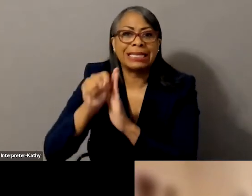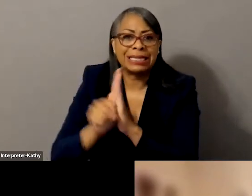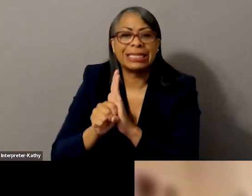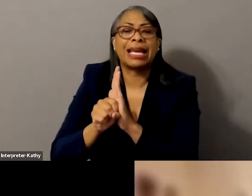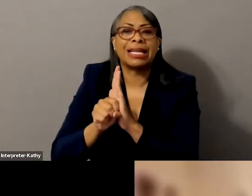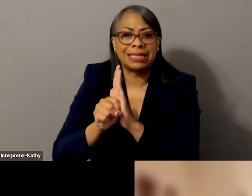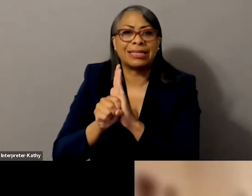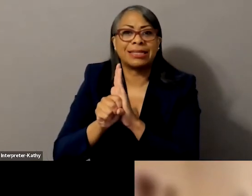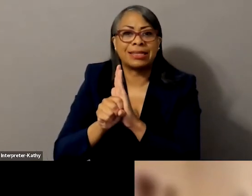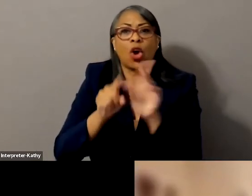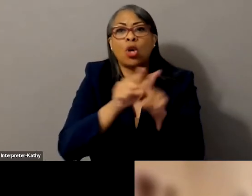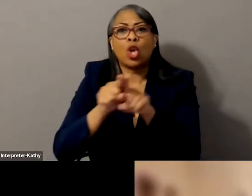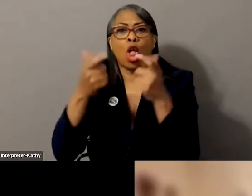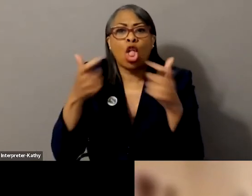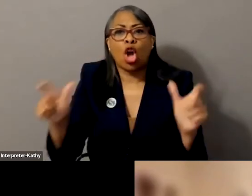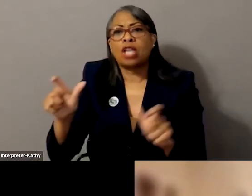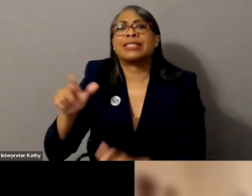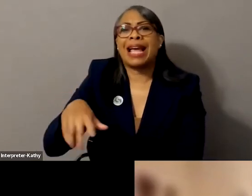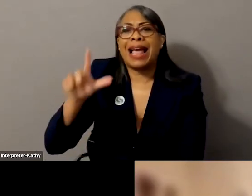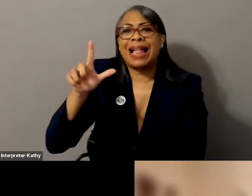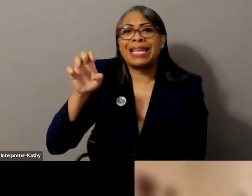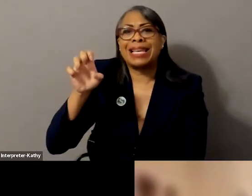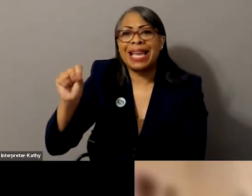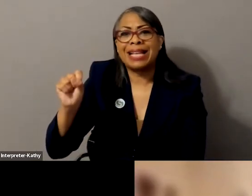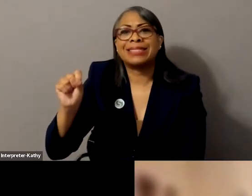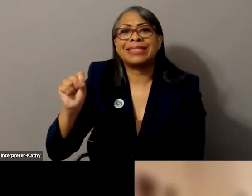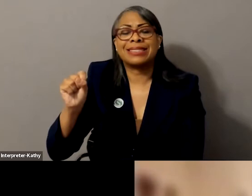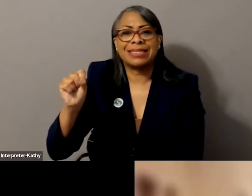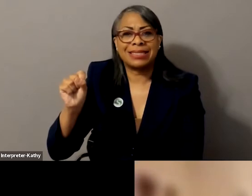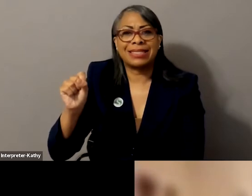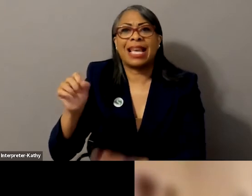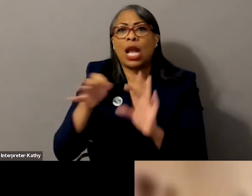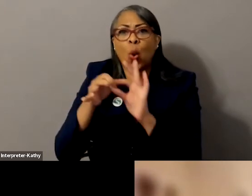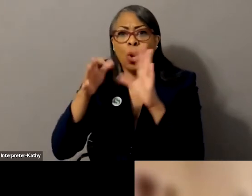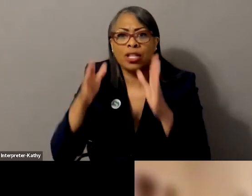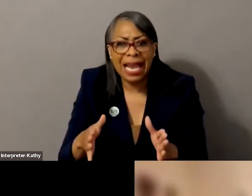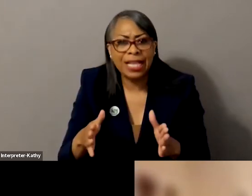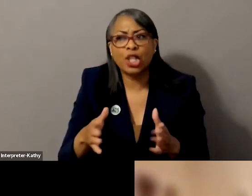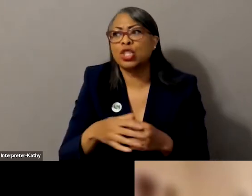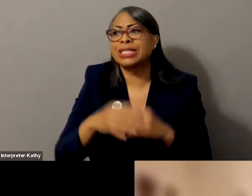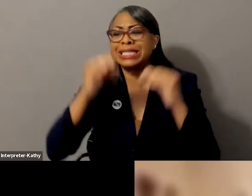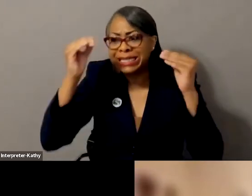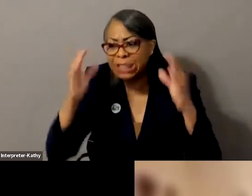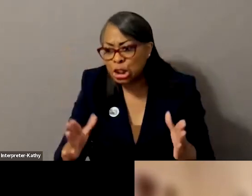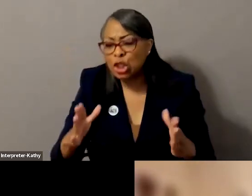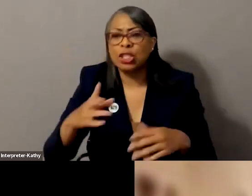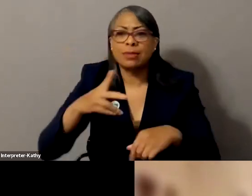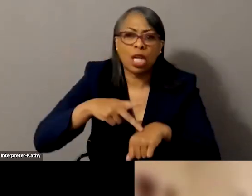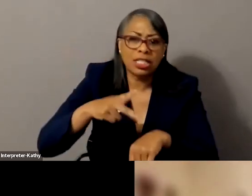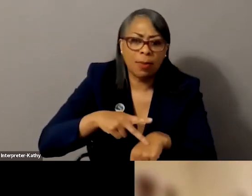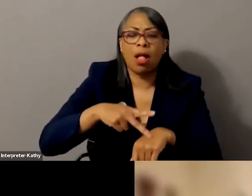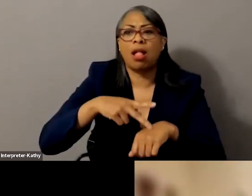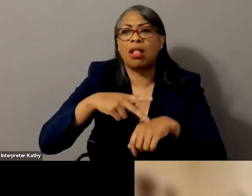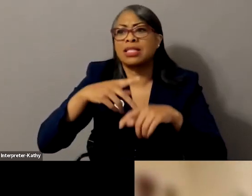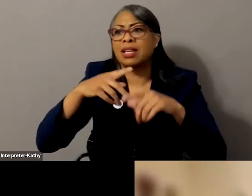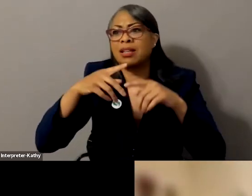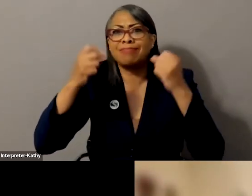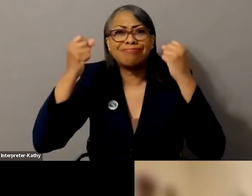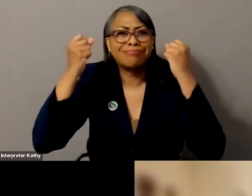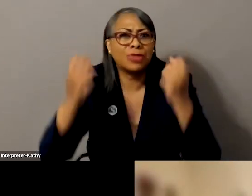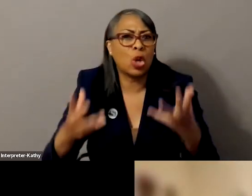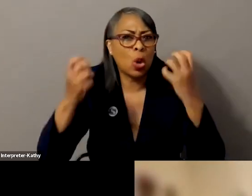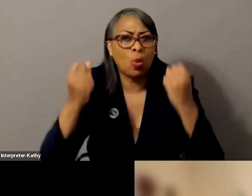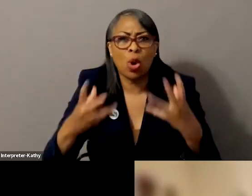large LEAs and the NAEP state coordinators and NCS teacher and principal panels and the numerous, and I mean